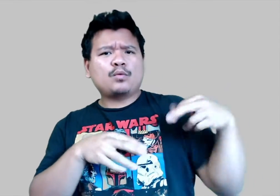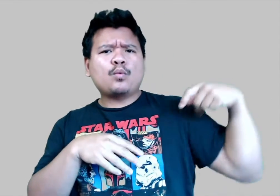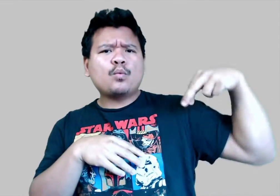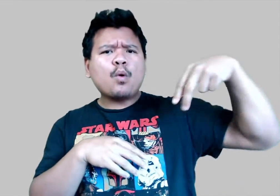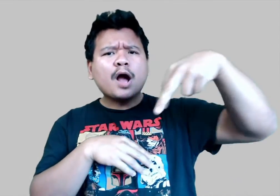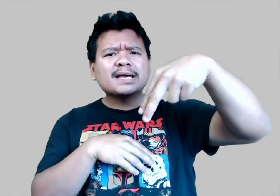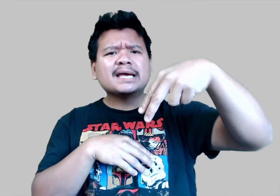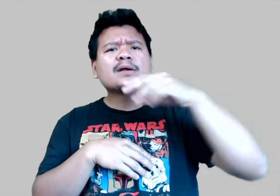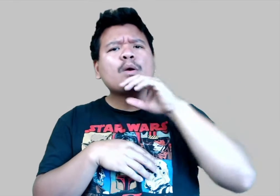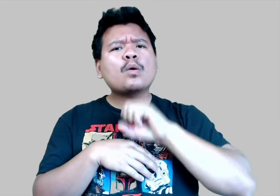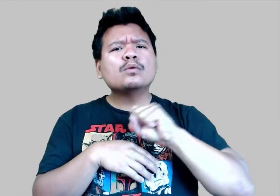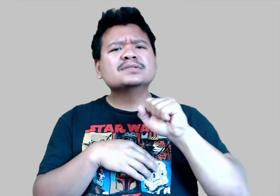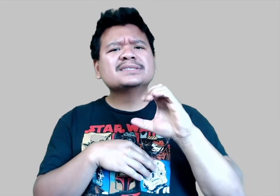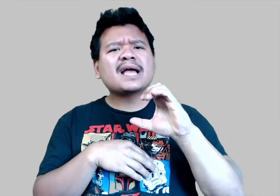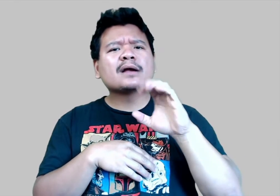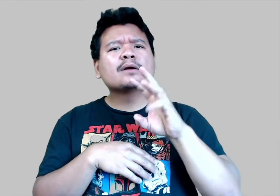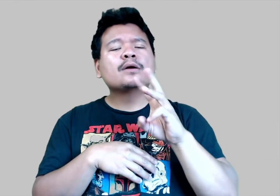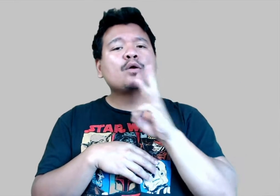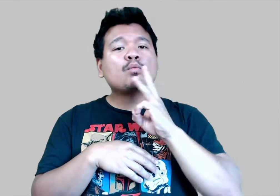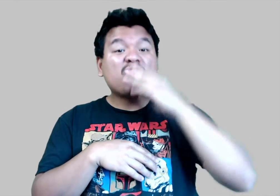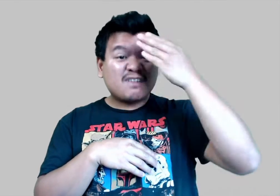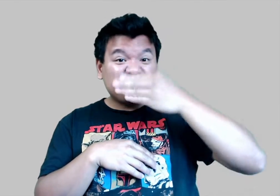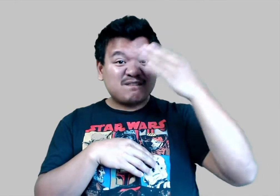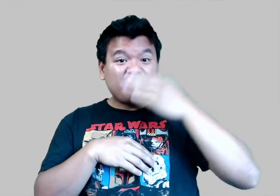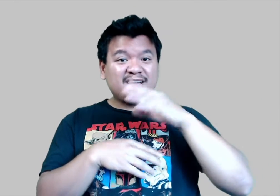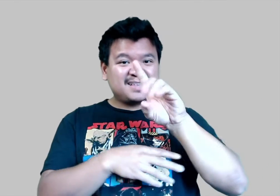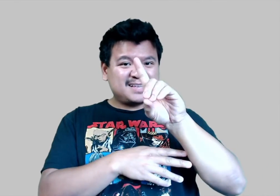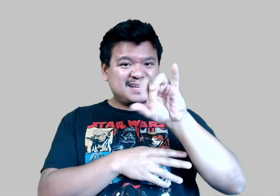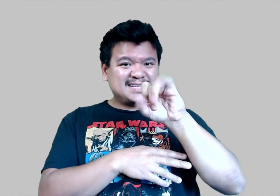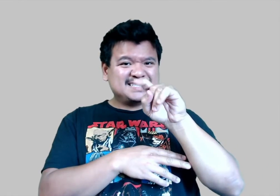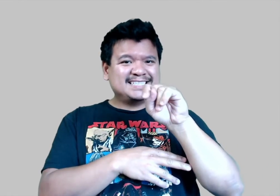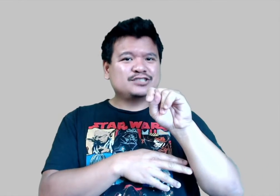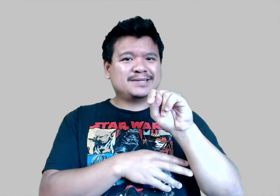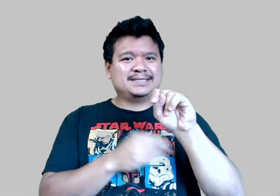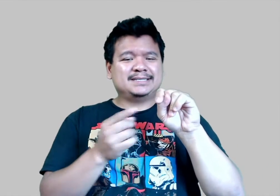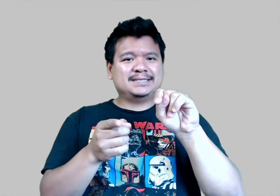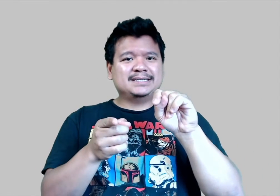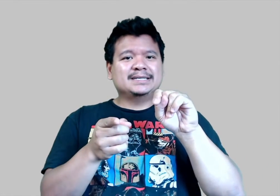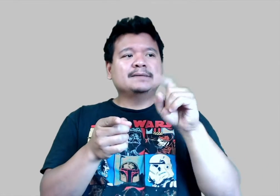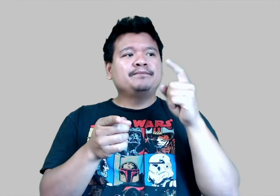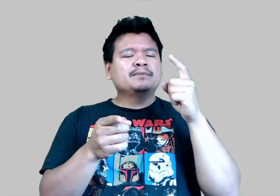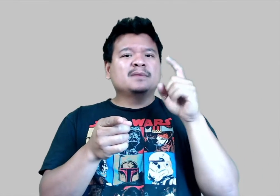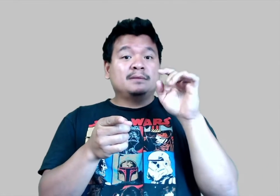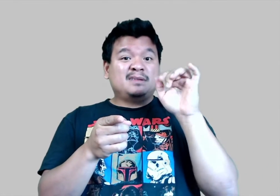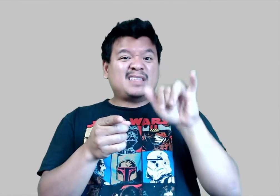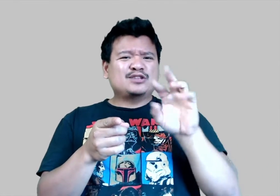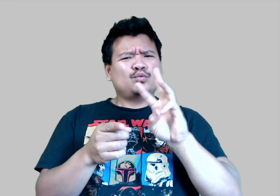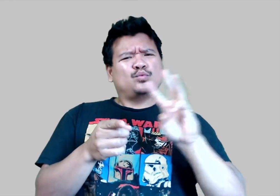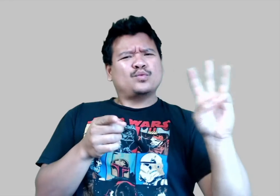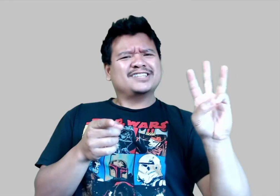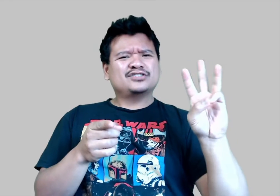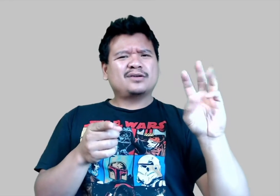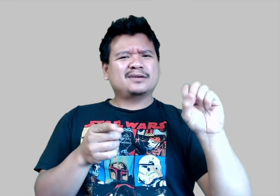Waterfront District. For those of you who don't know, the Waterfront District is a Western-style